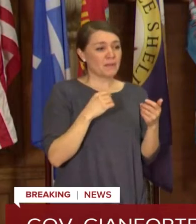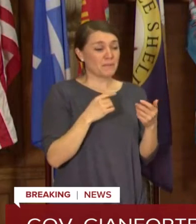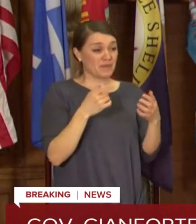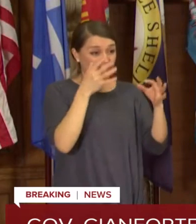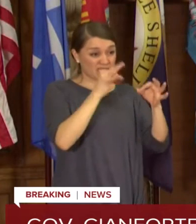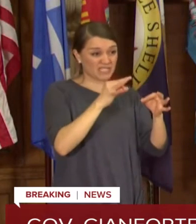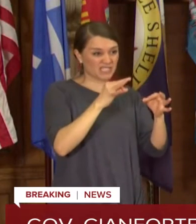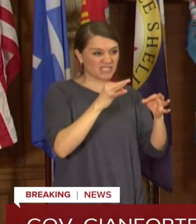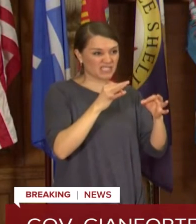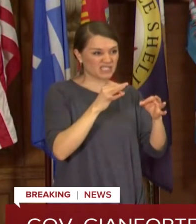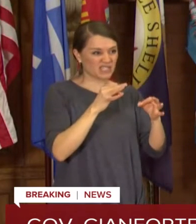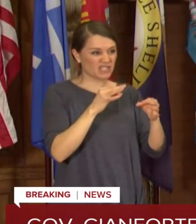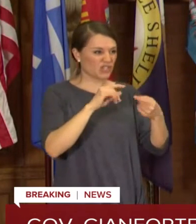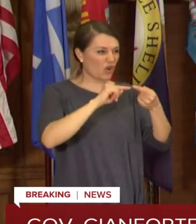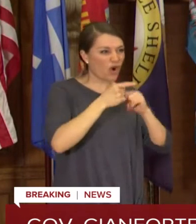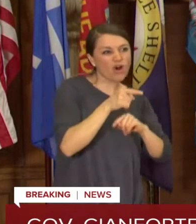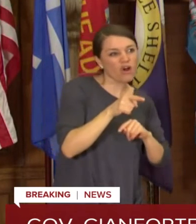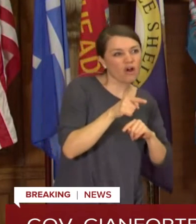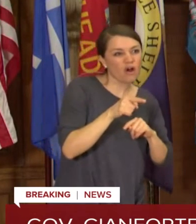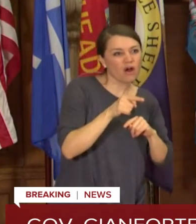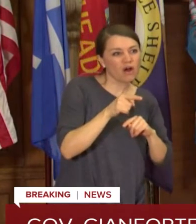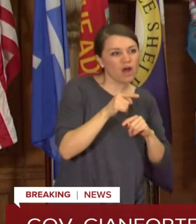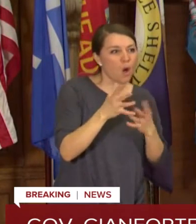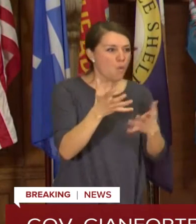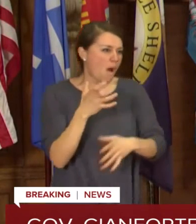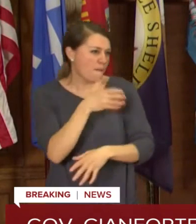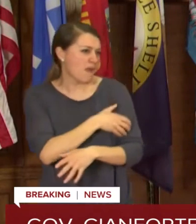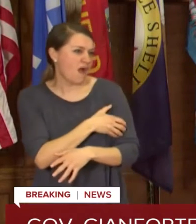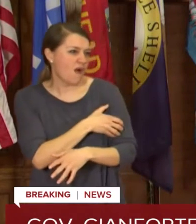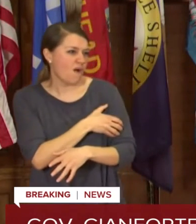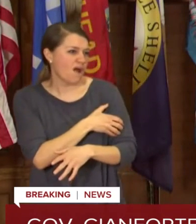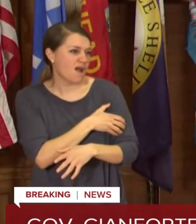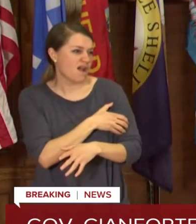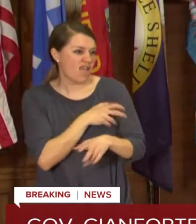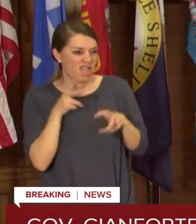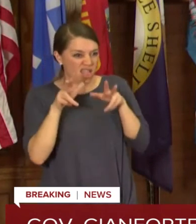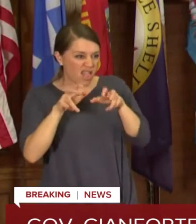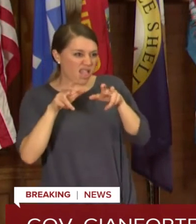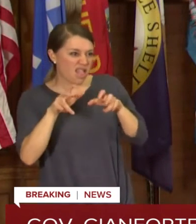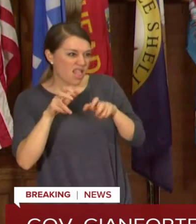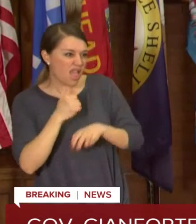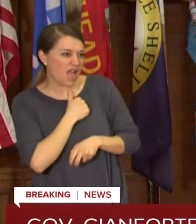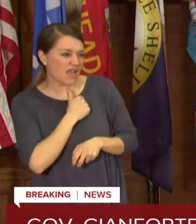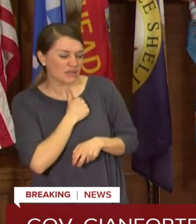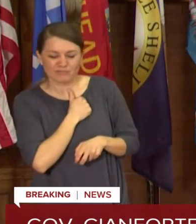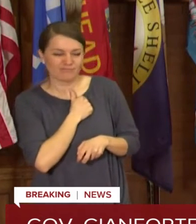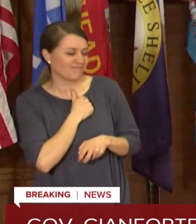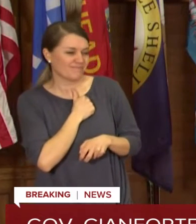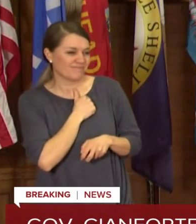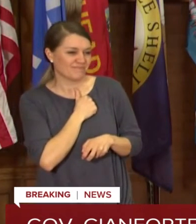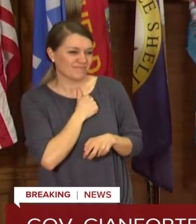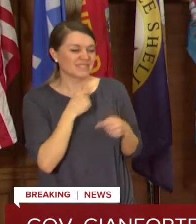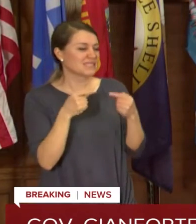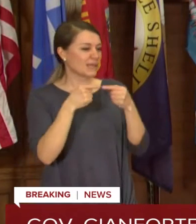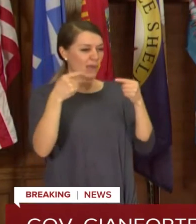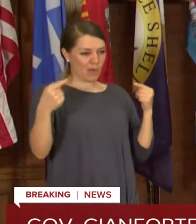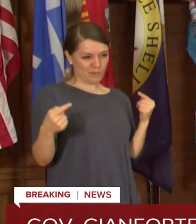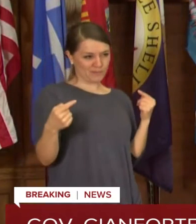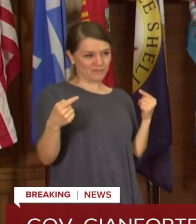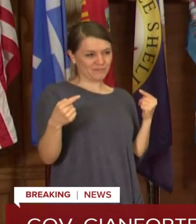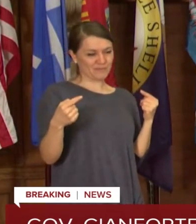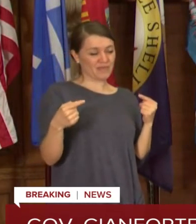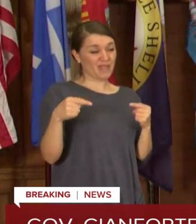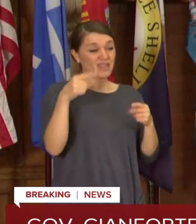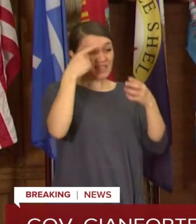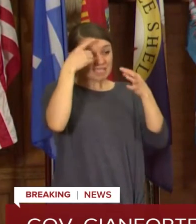made out of malice, a desire for power, or self-serving attitudes. Quite the opposite.